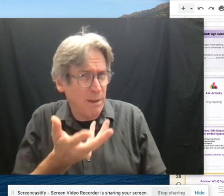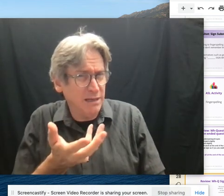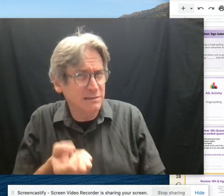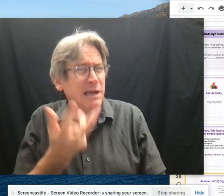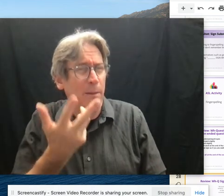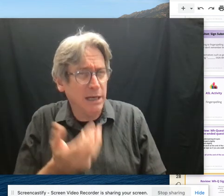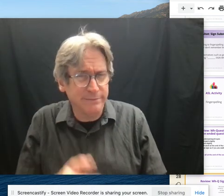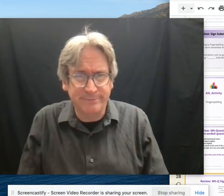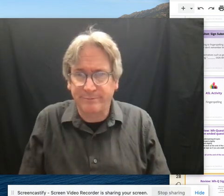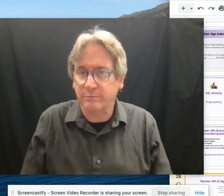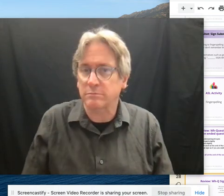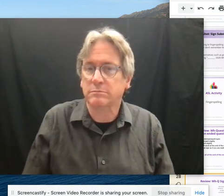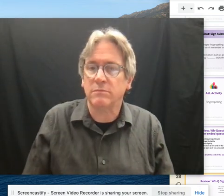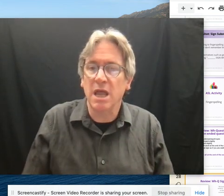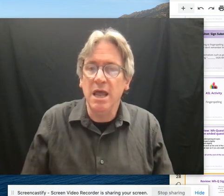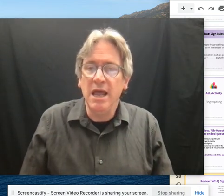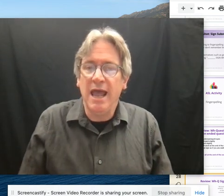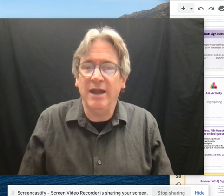How many?